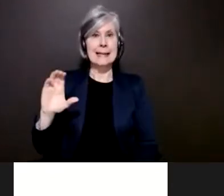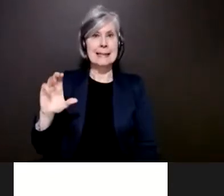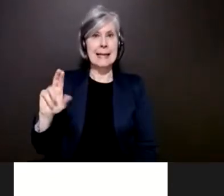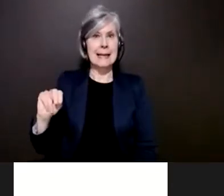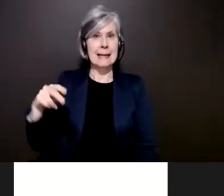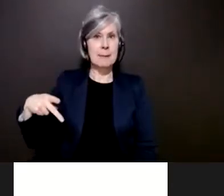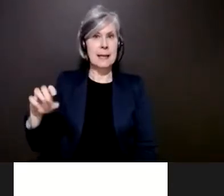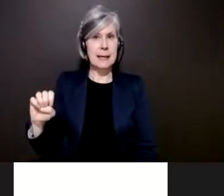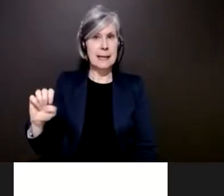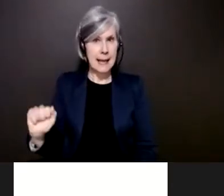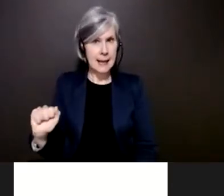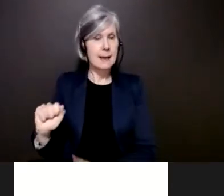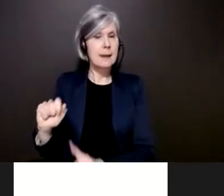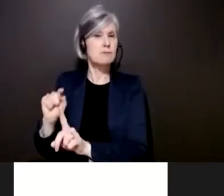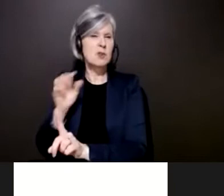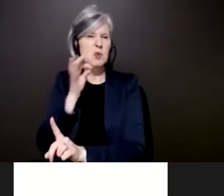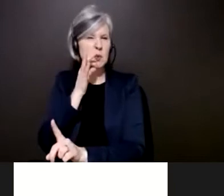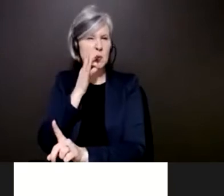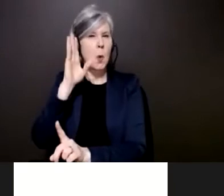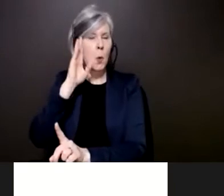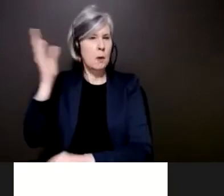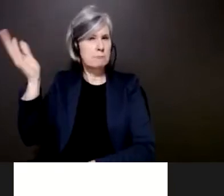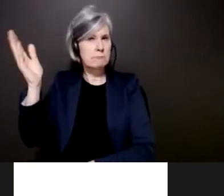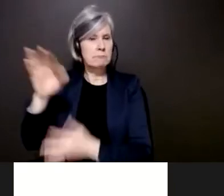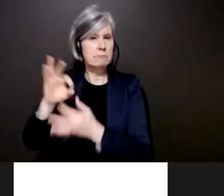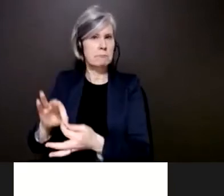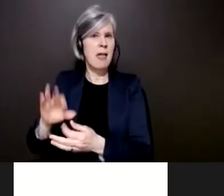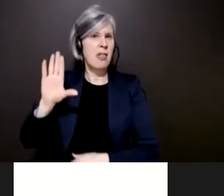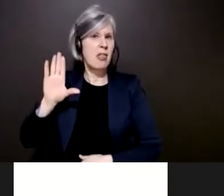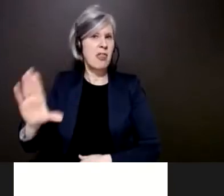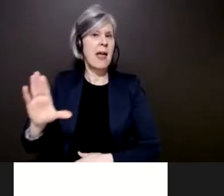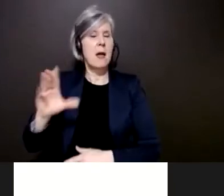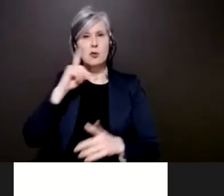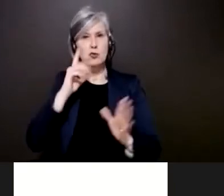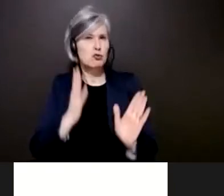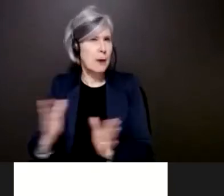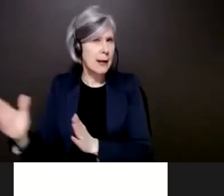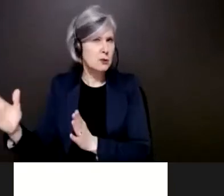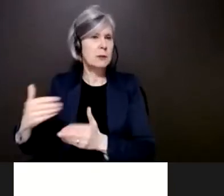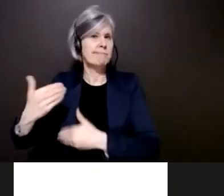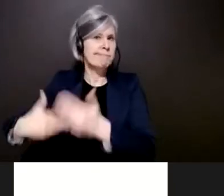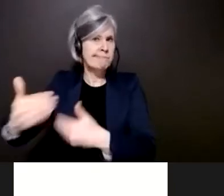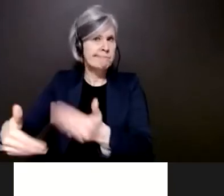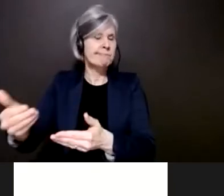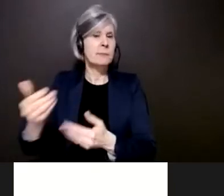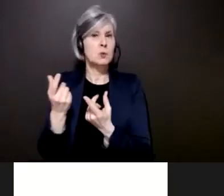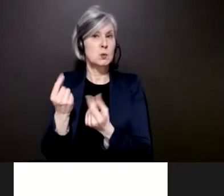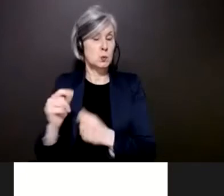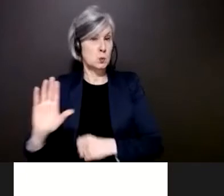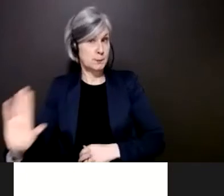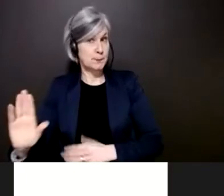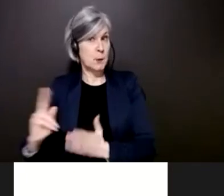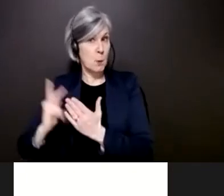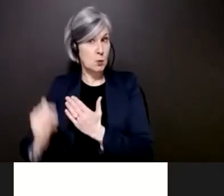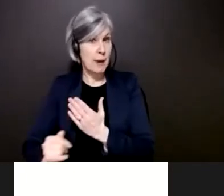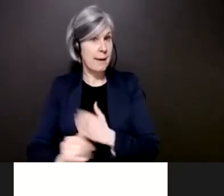minute, around the roadmap and the strategy and how these projects align. And I think you said it perfectly, both Kieran